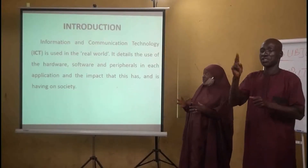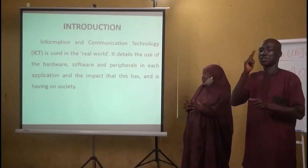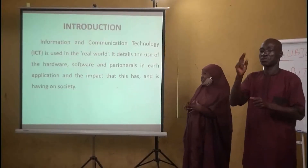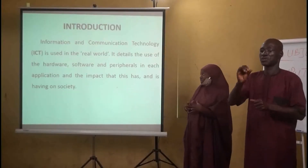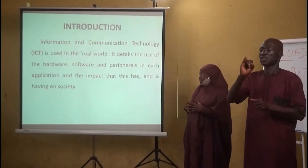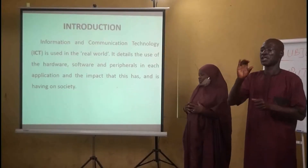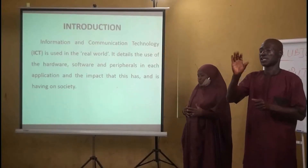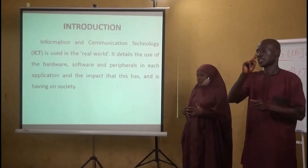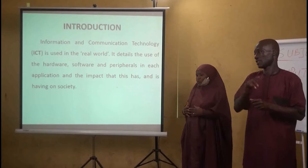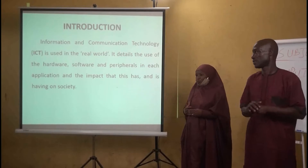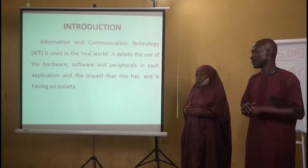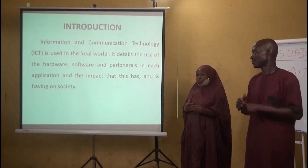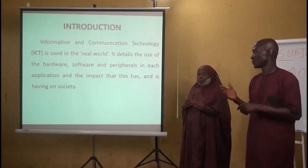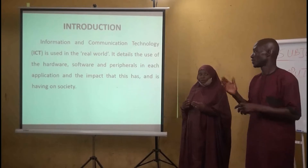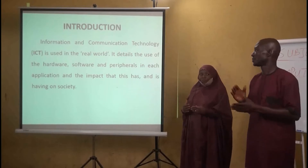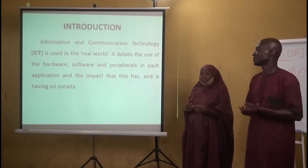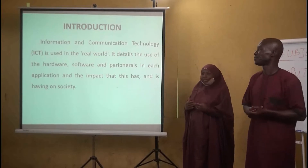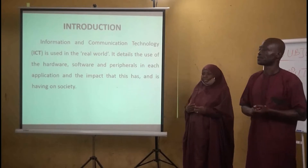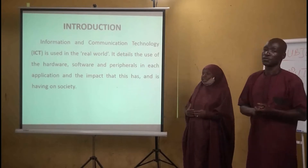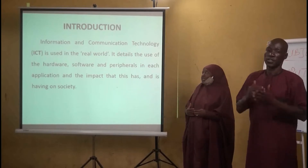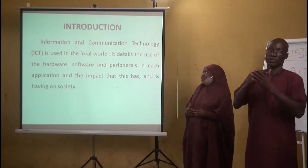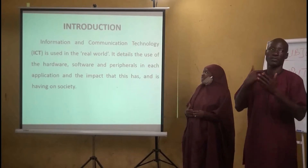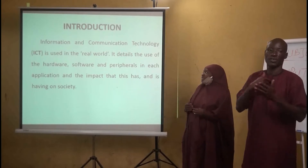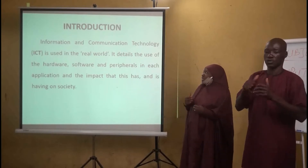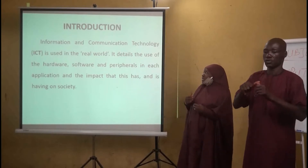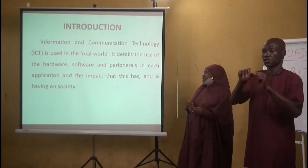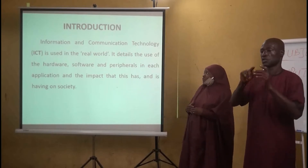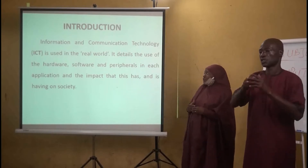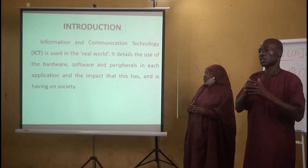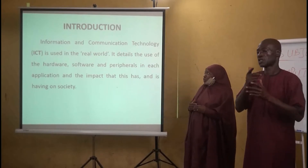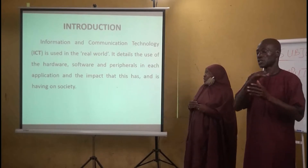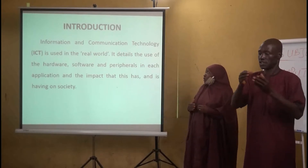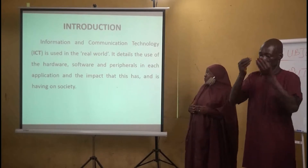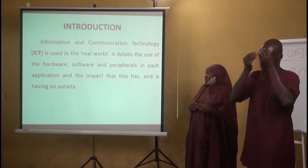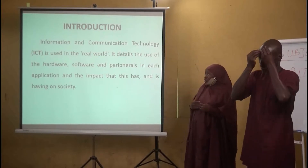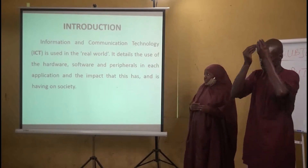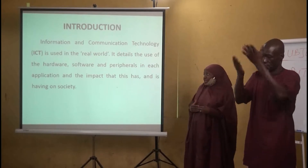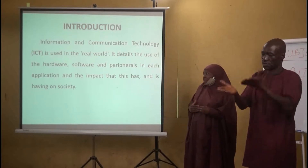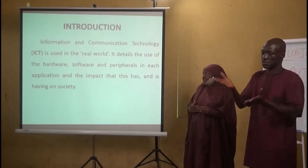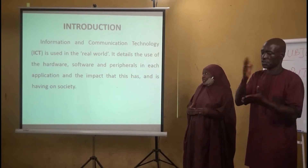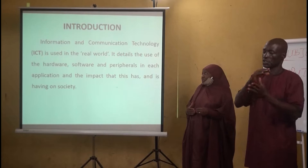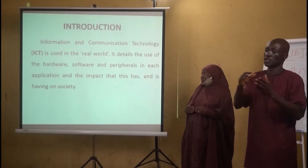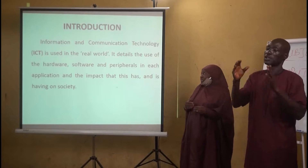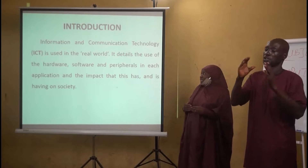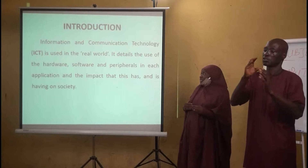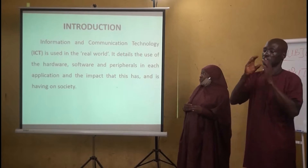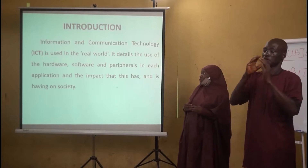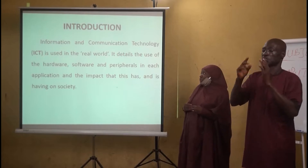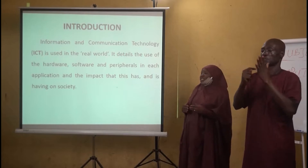communication system too. But before I start, the information and communication technology is used in the